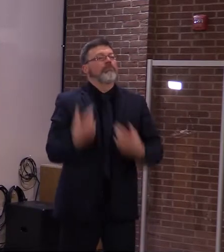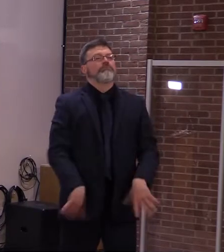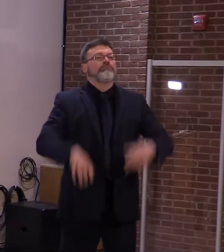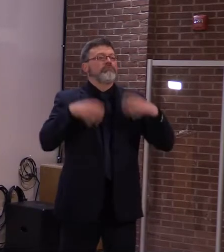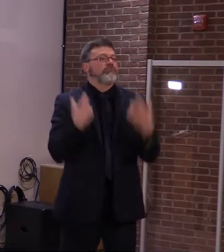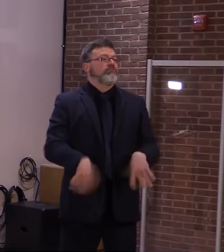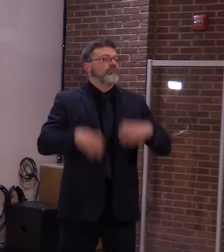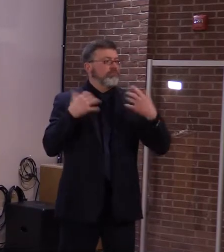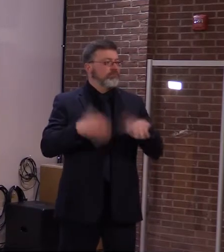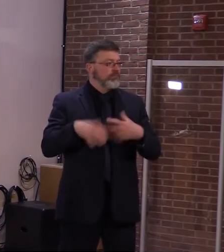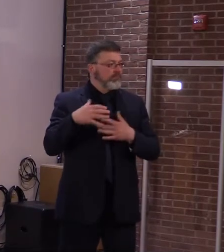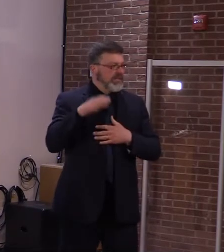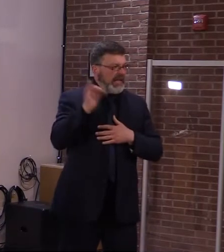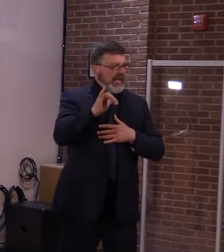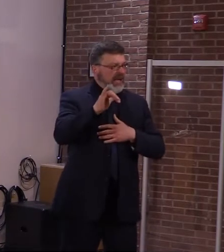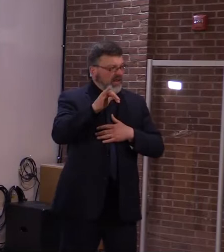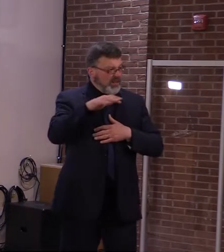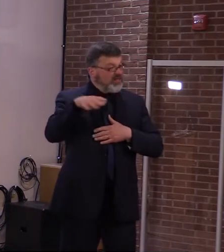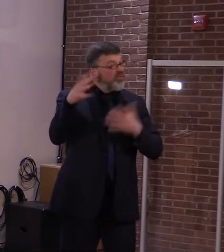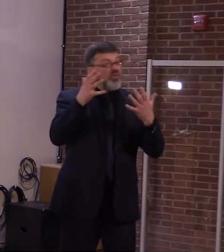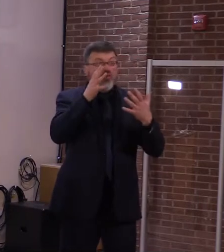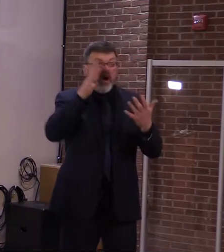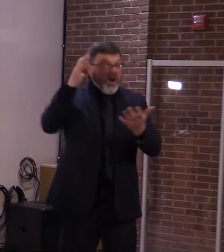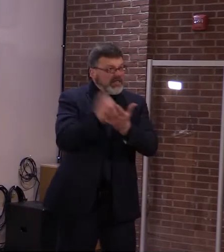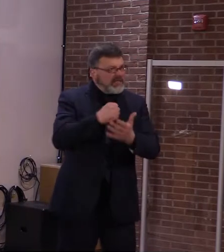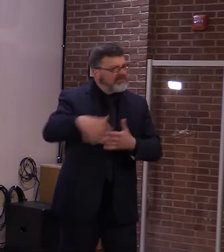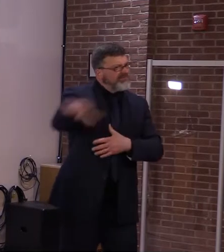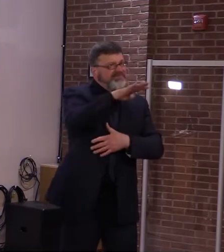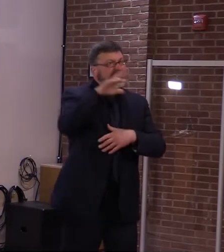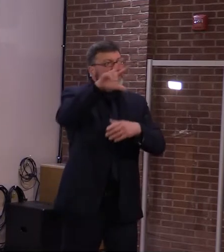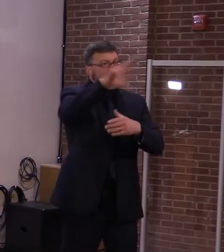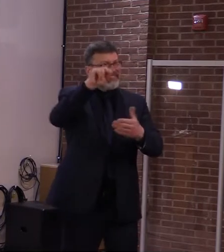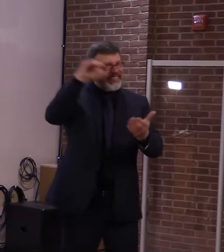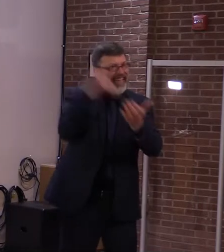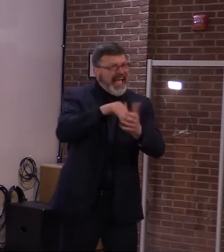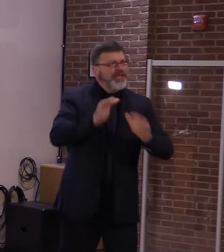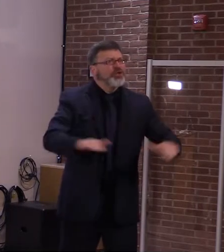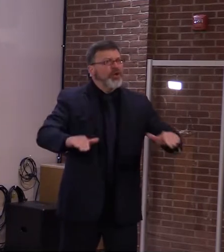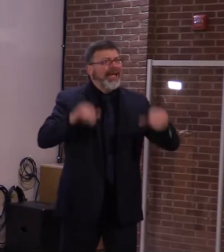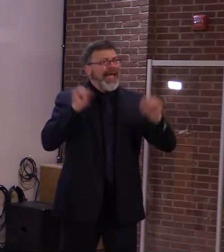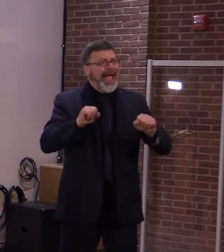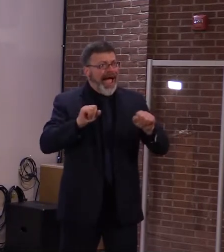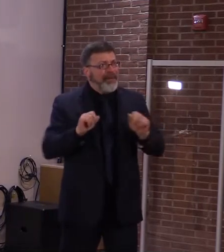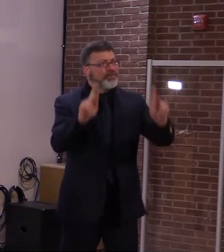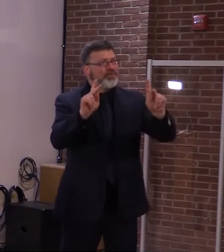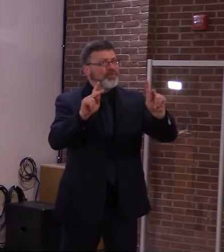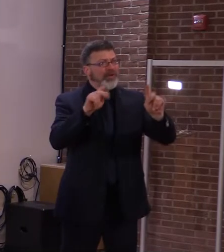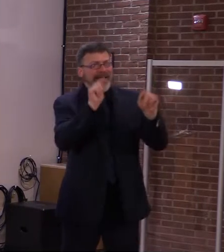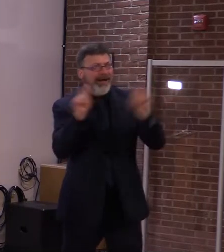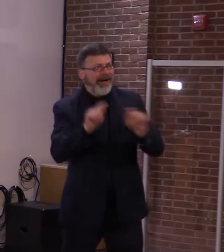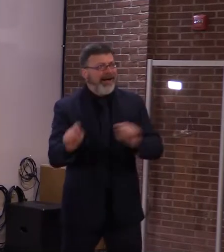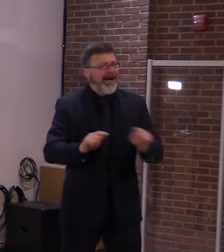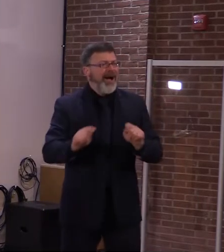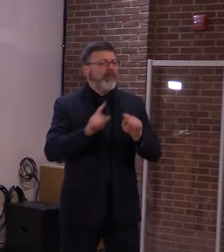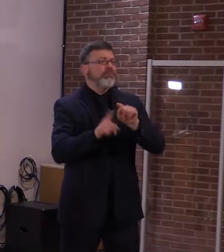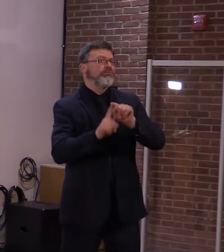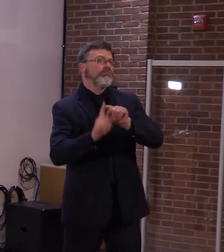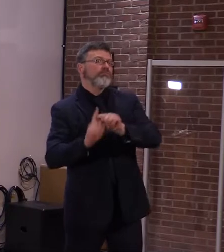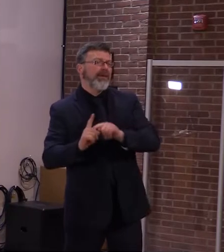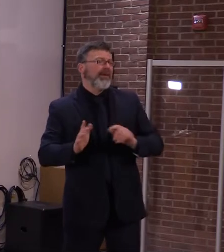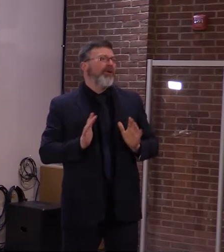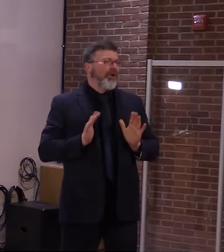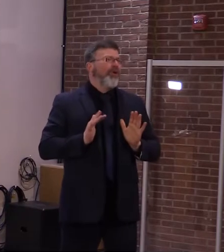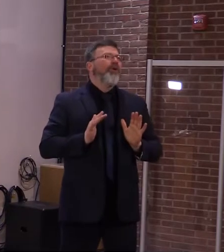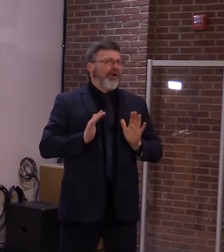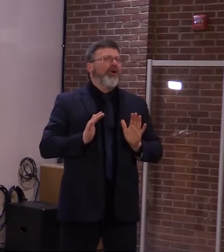affordable, and impactful for our youth, so please take a look if you have an opportunity. One obstacle